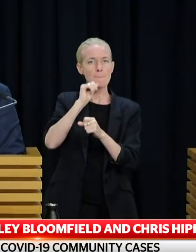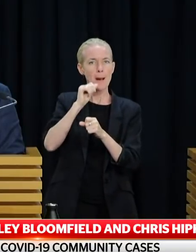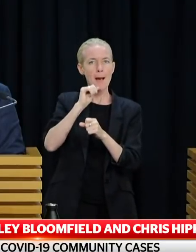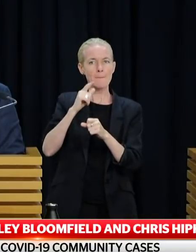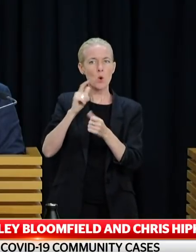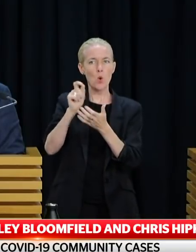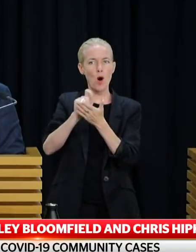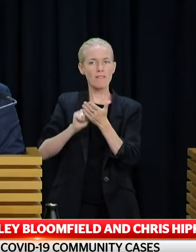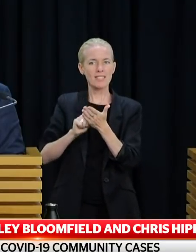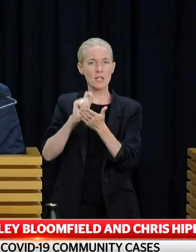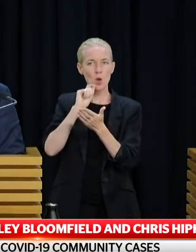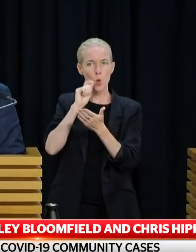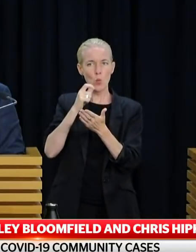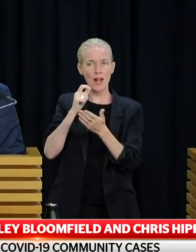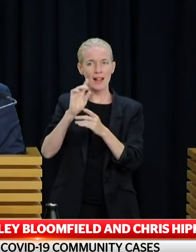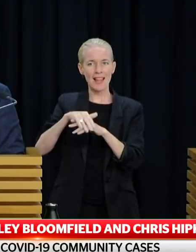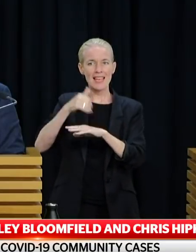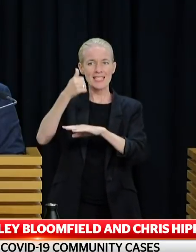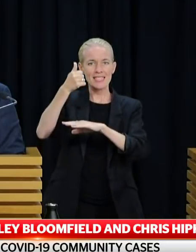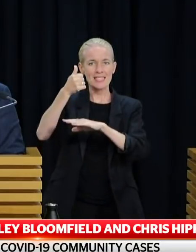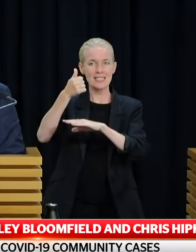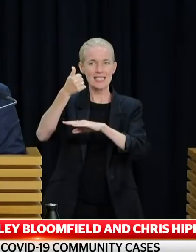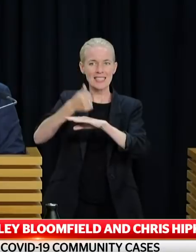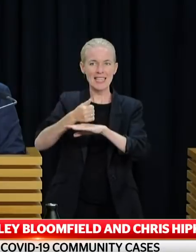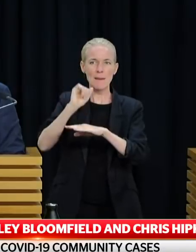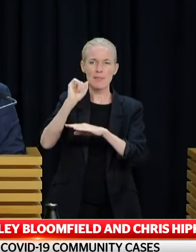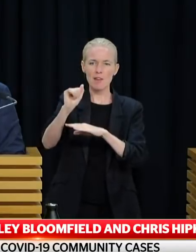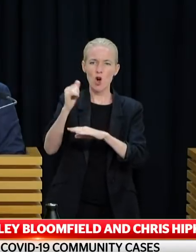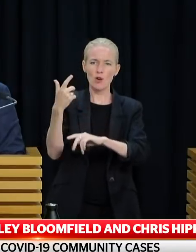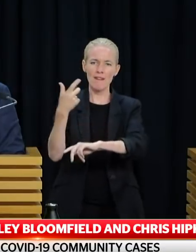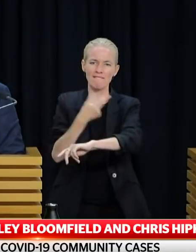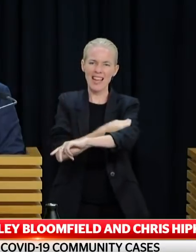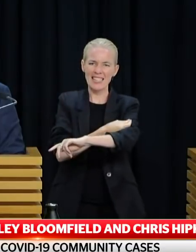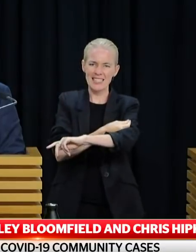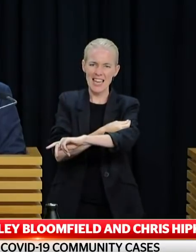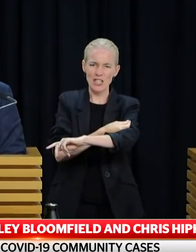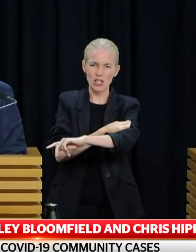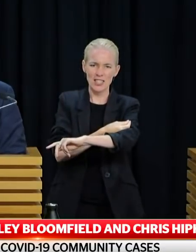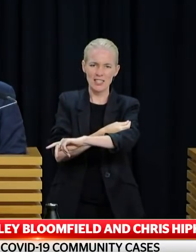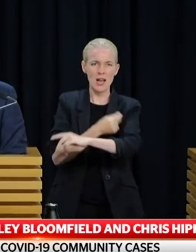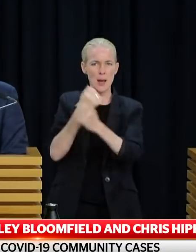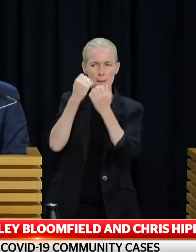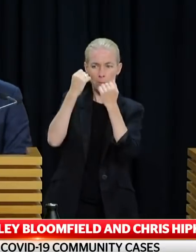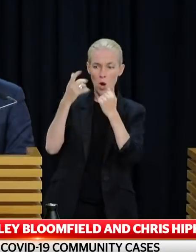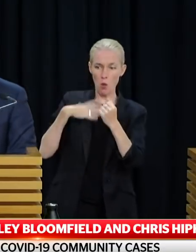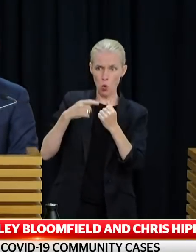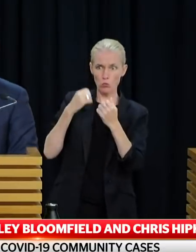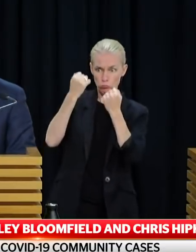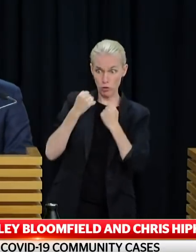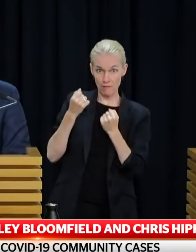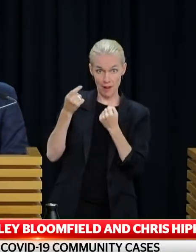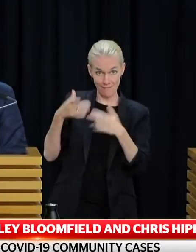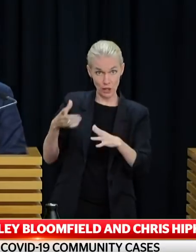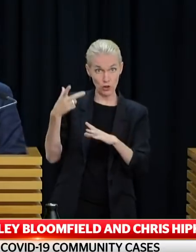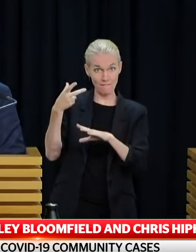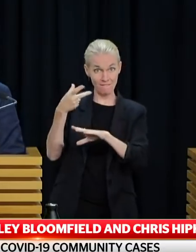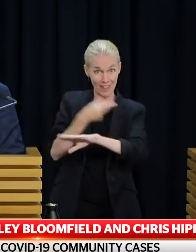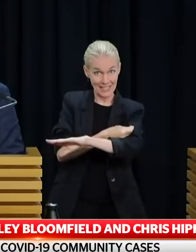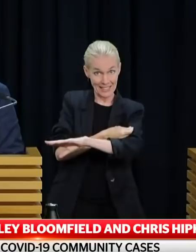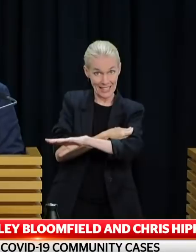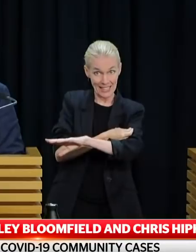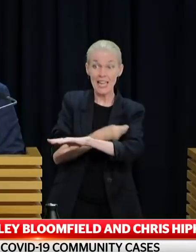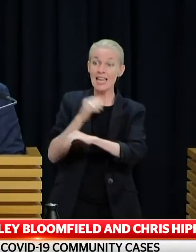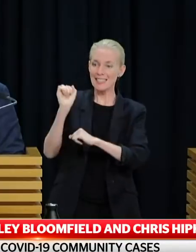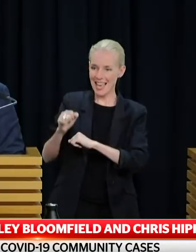COVID vaccination passport before entering. What's your reaction to that? Look, there is some advice